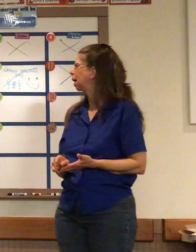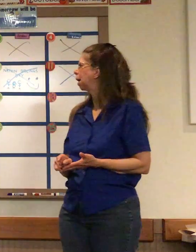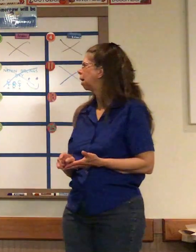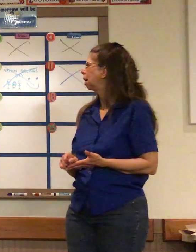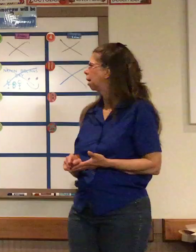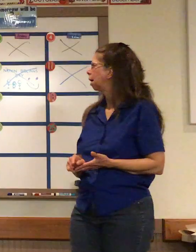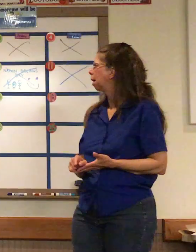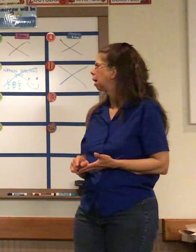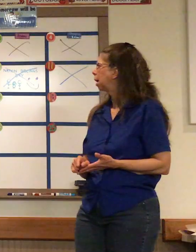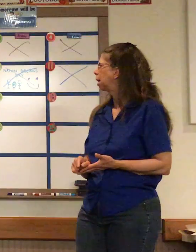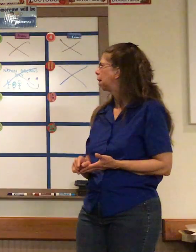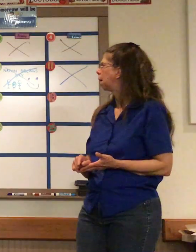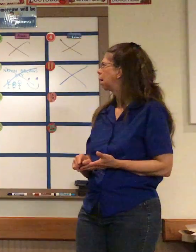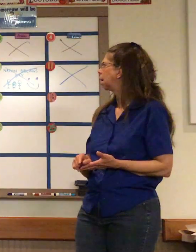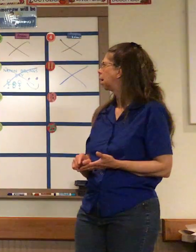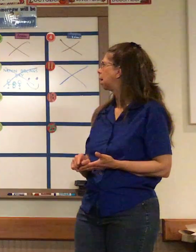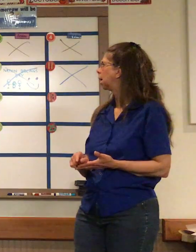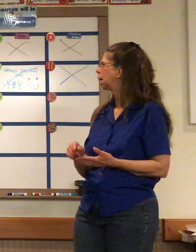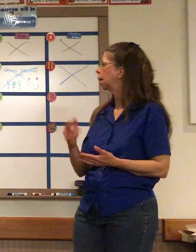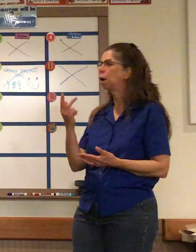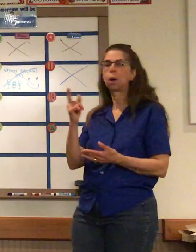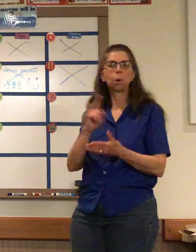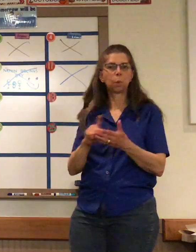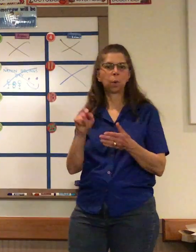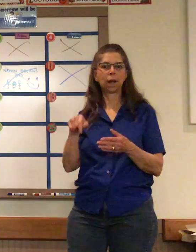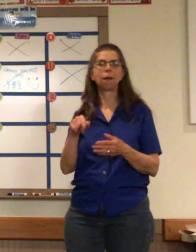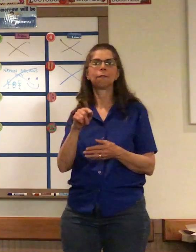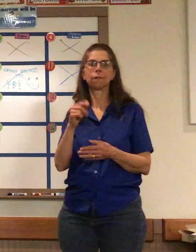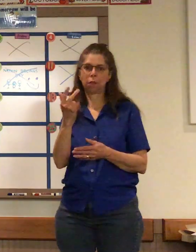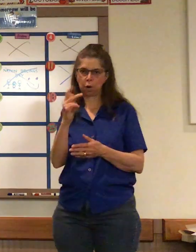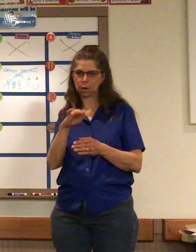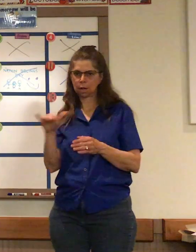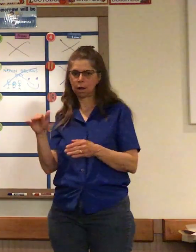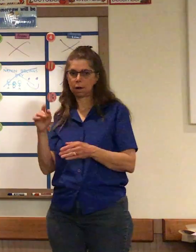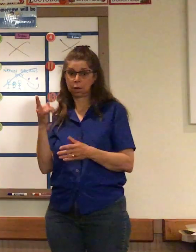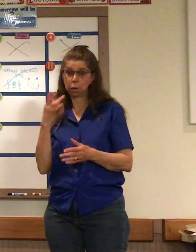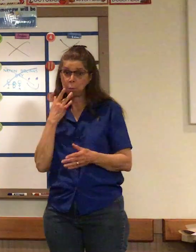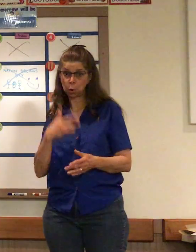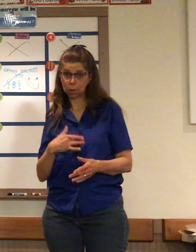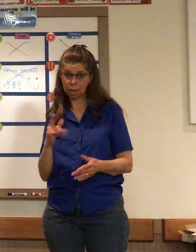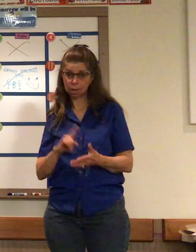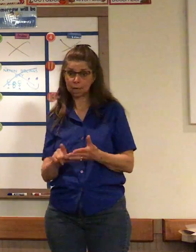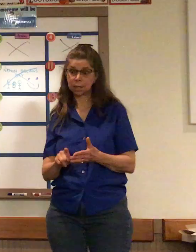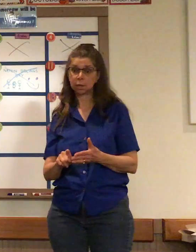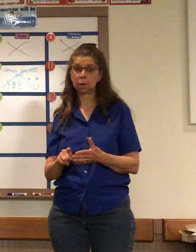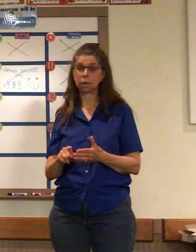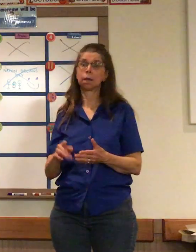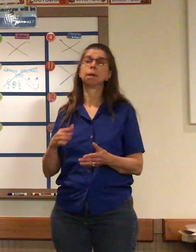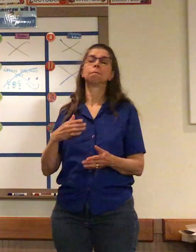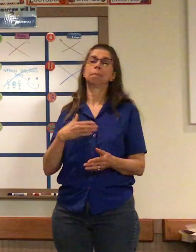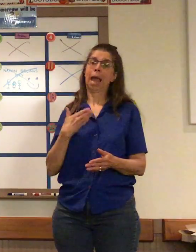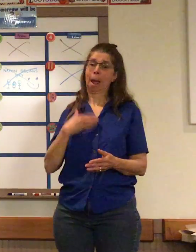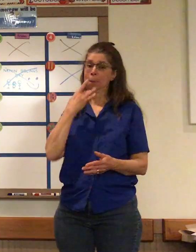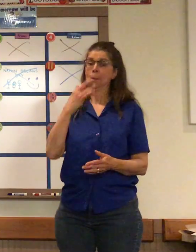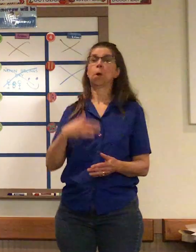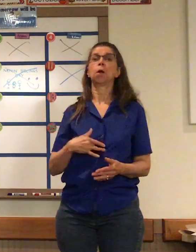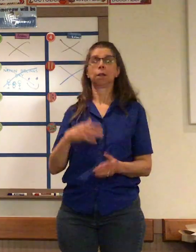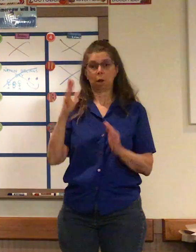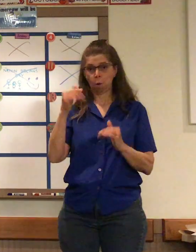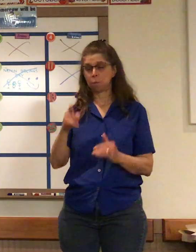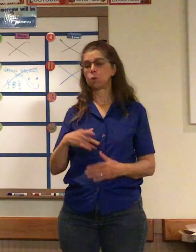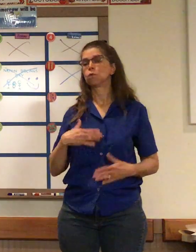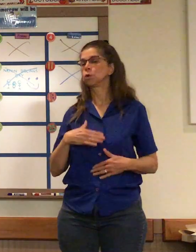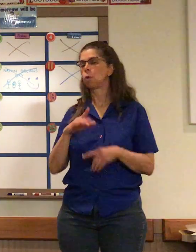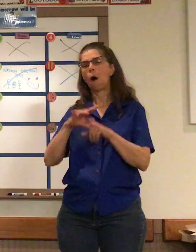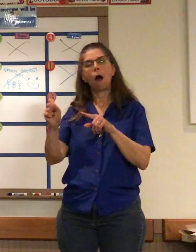so the week of the 13th, if you have a birthday this week, happy birthday. I hope you have the